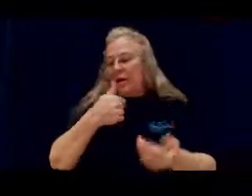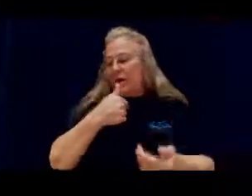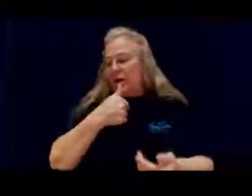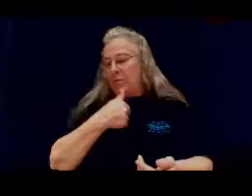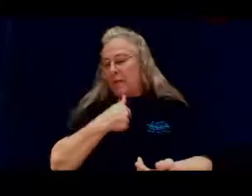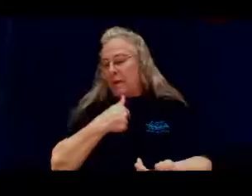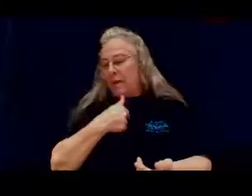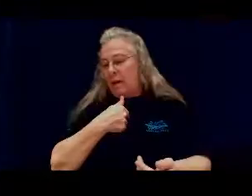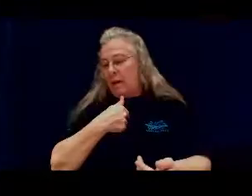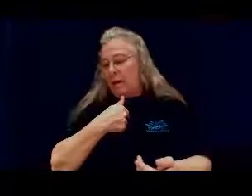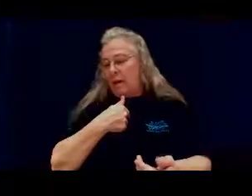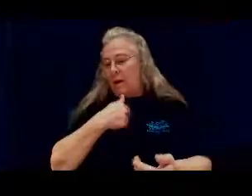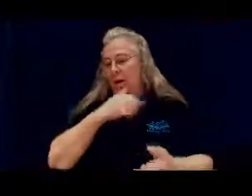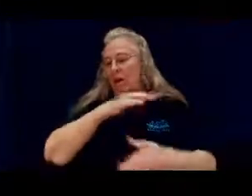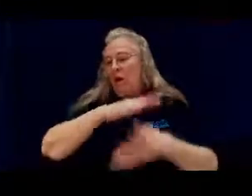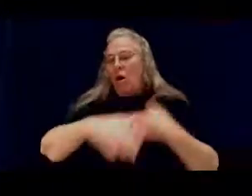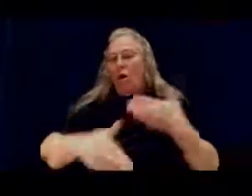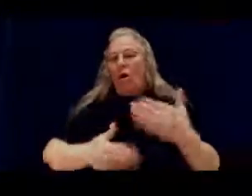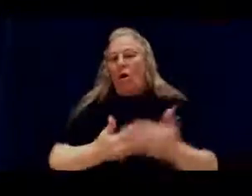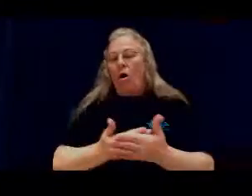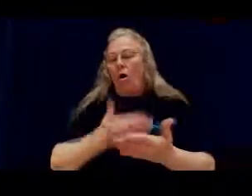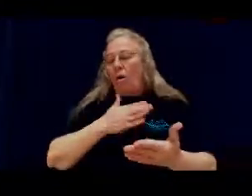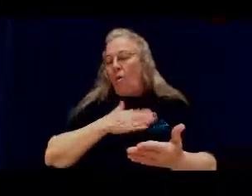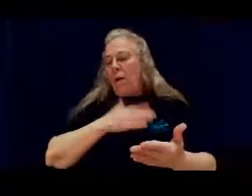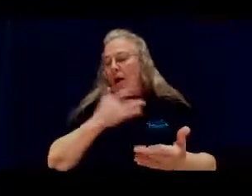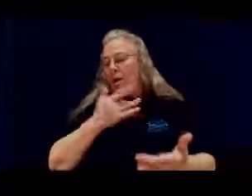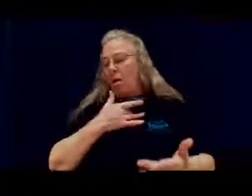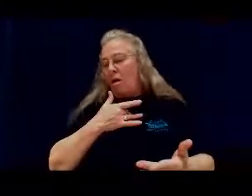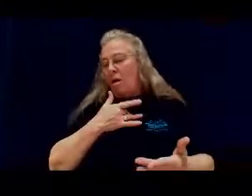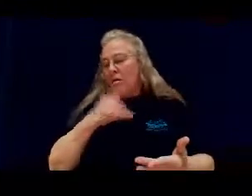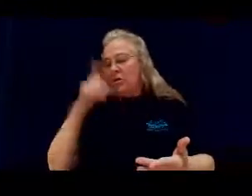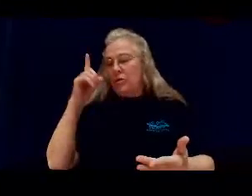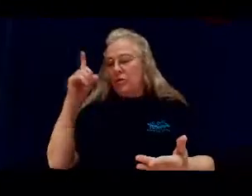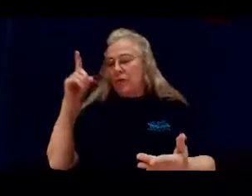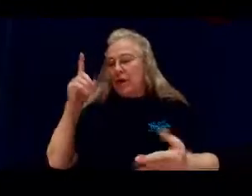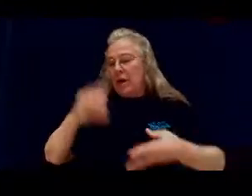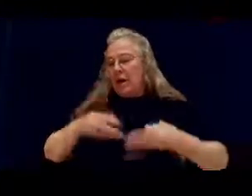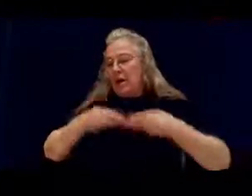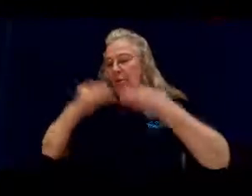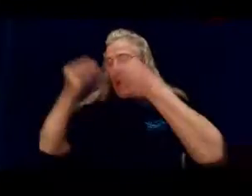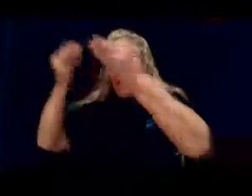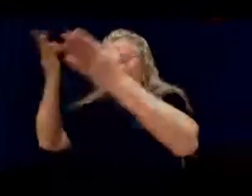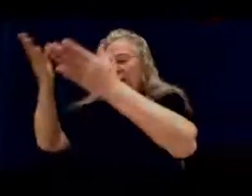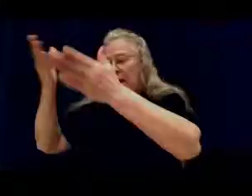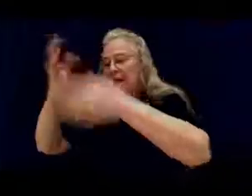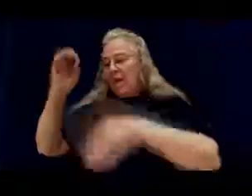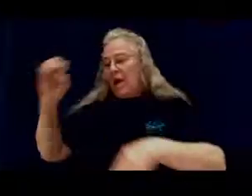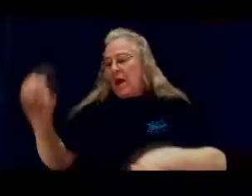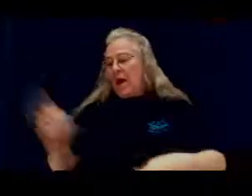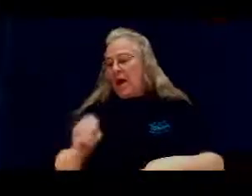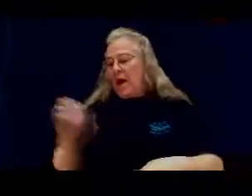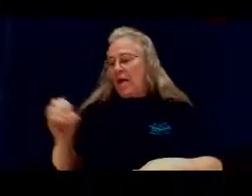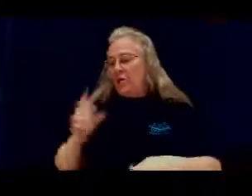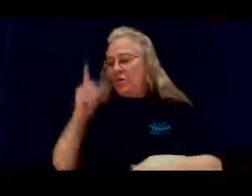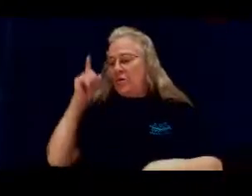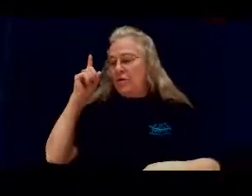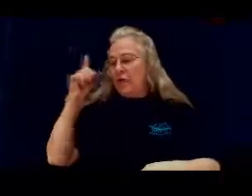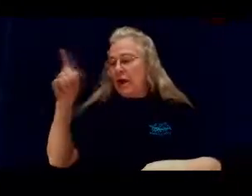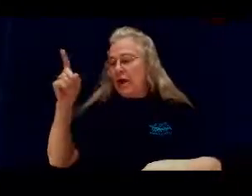lifted me. All my heart to him I give, ever to